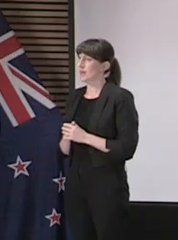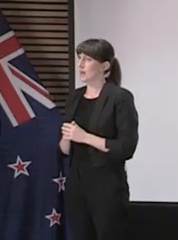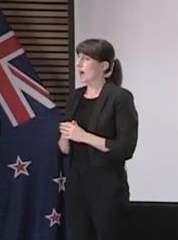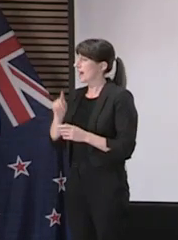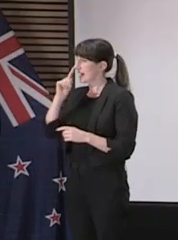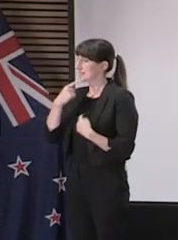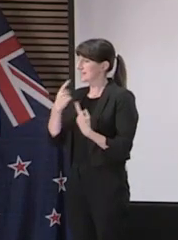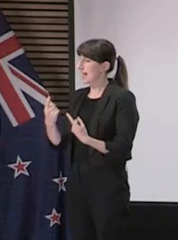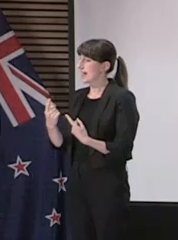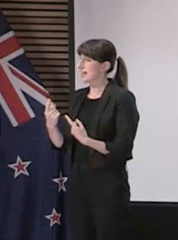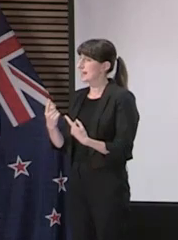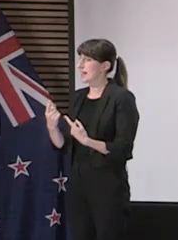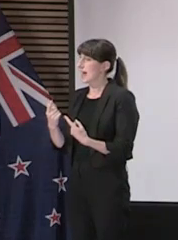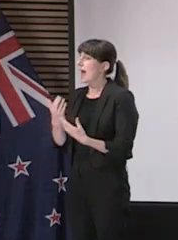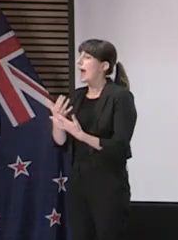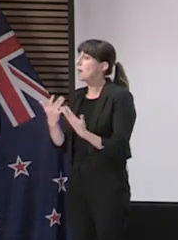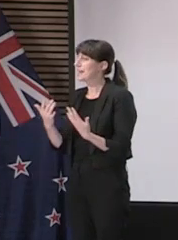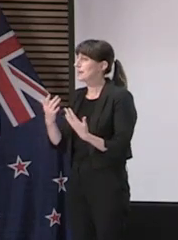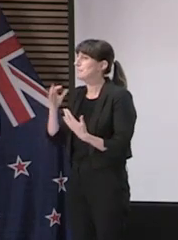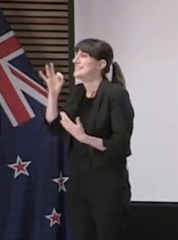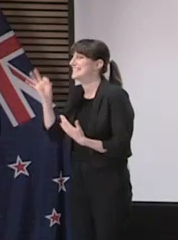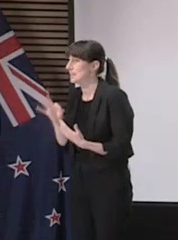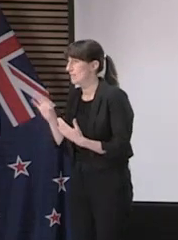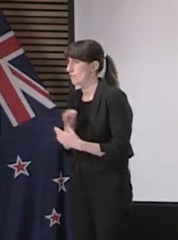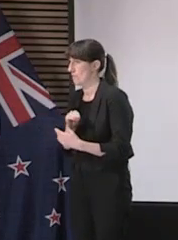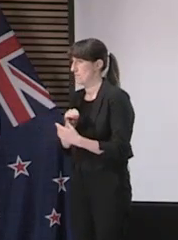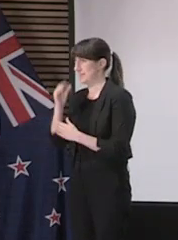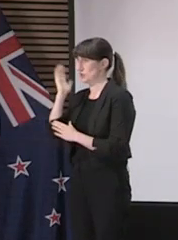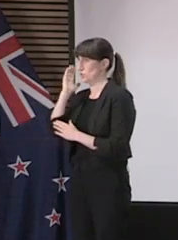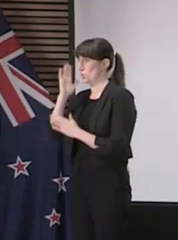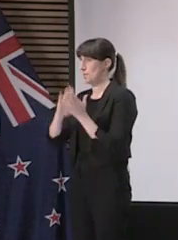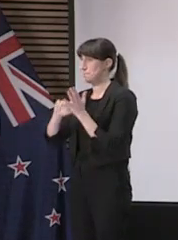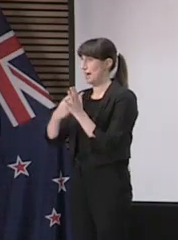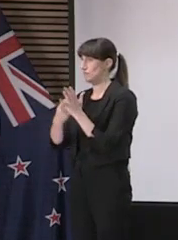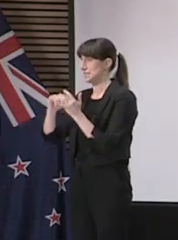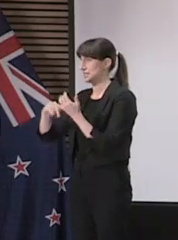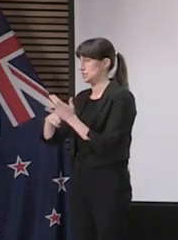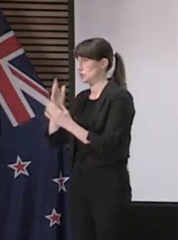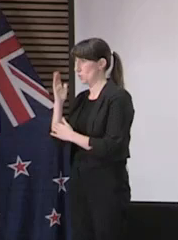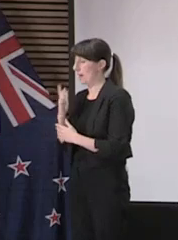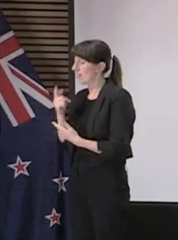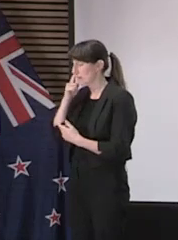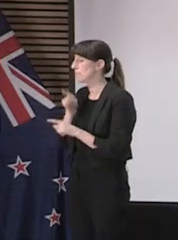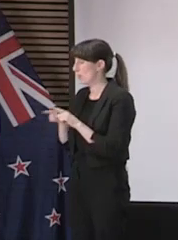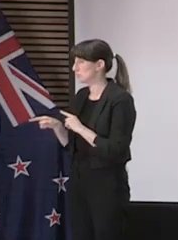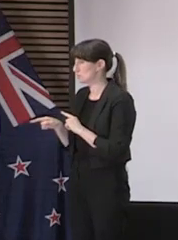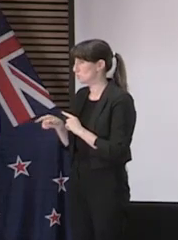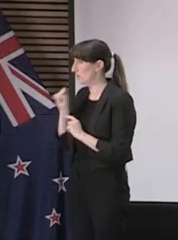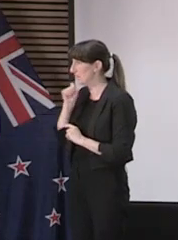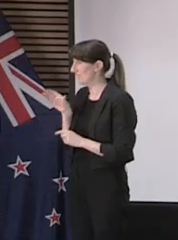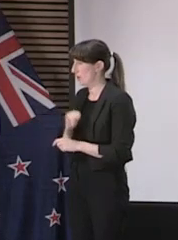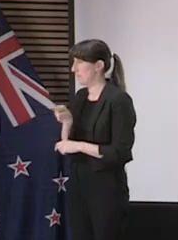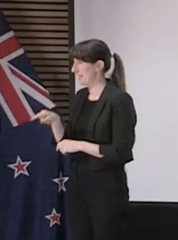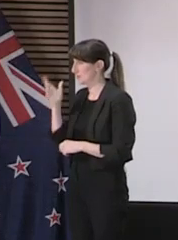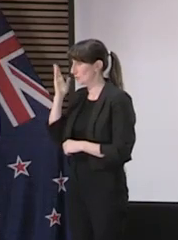what percentage of those will have been from the Marist cluster, but I imagine a number would have. Yes, a good number, and one of the things we're also looking for, of